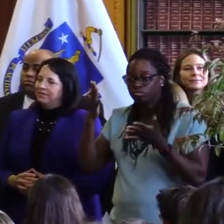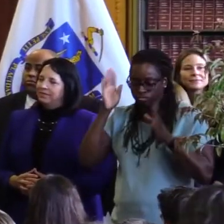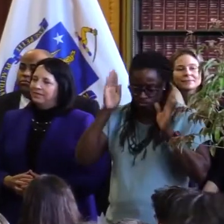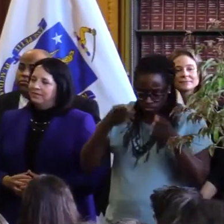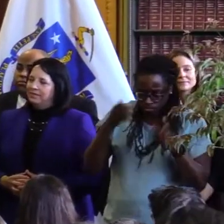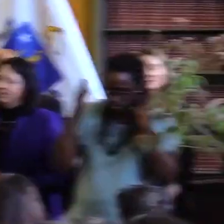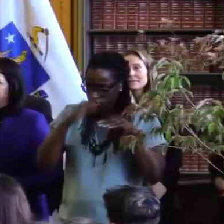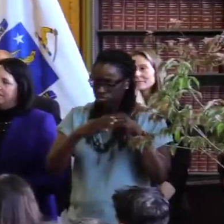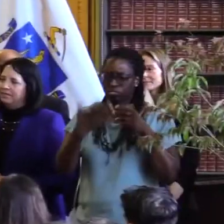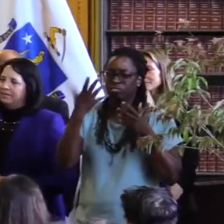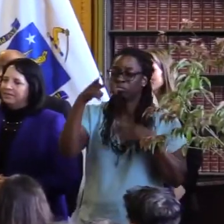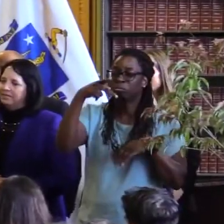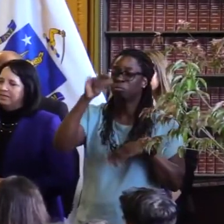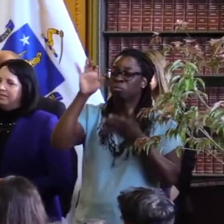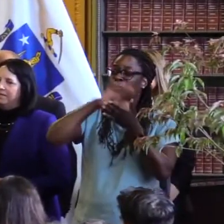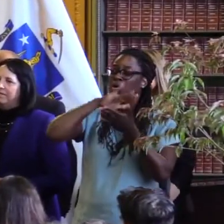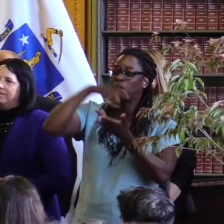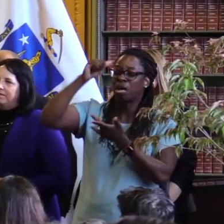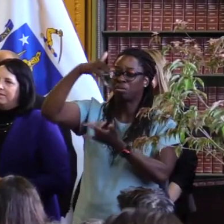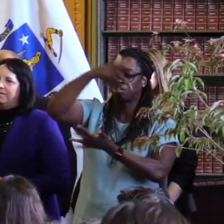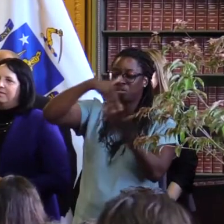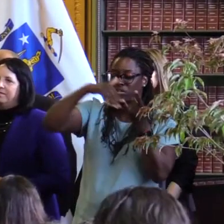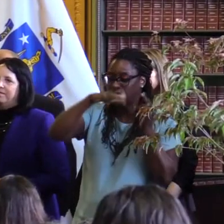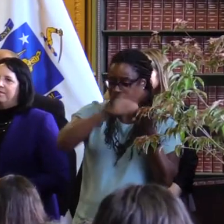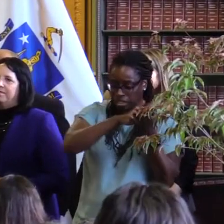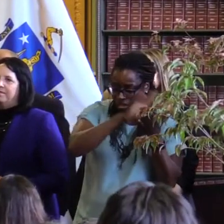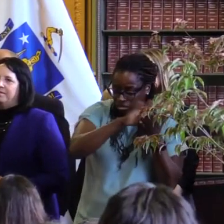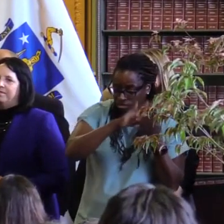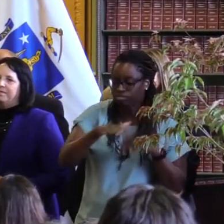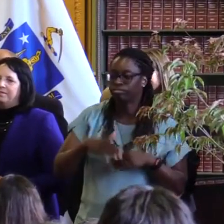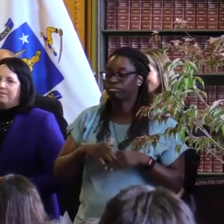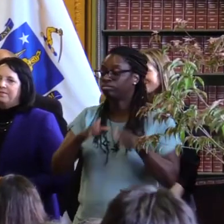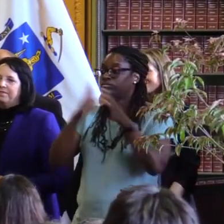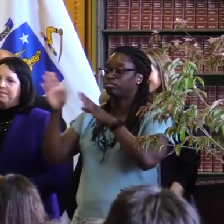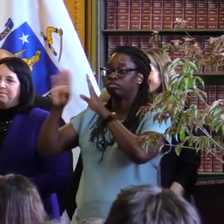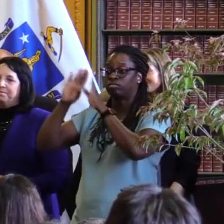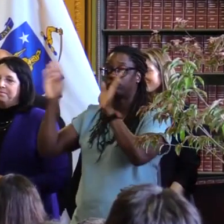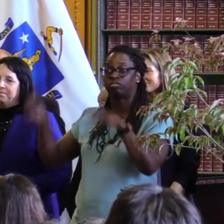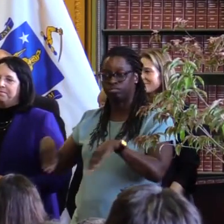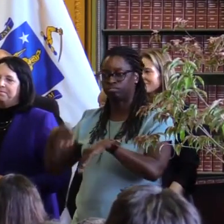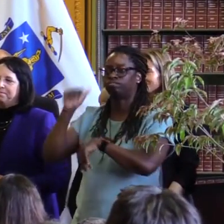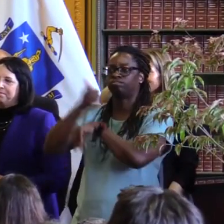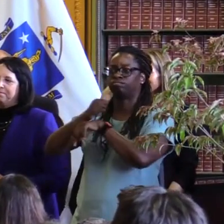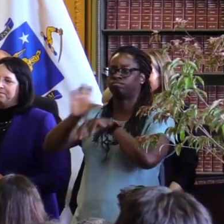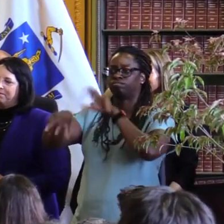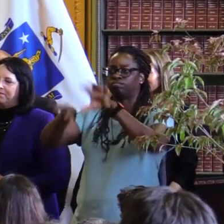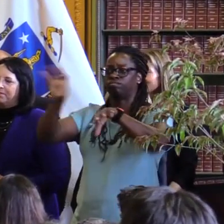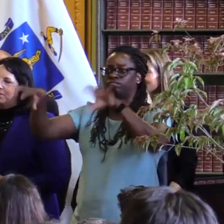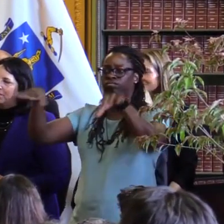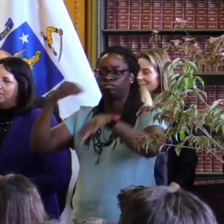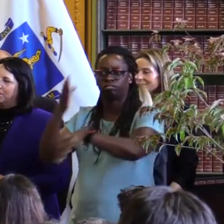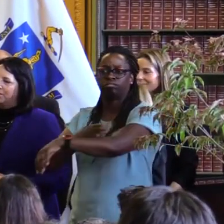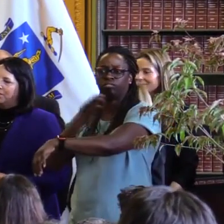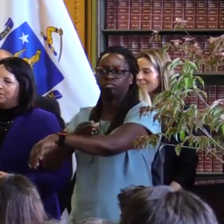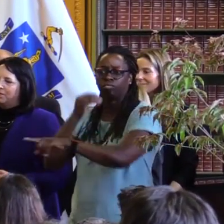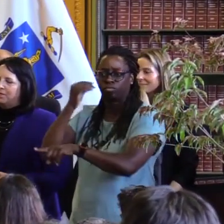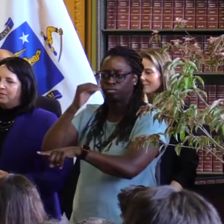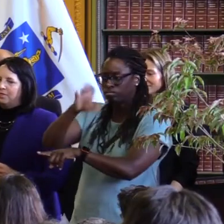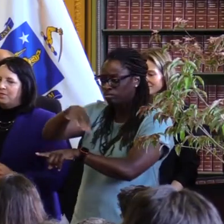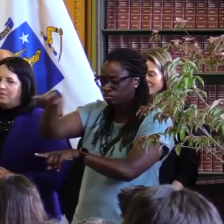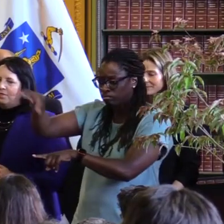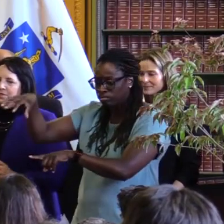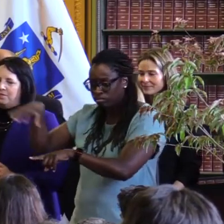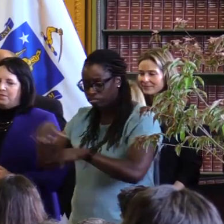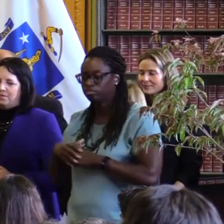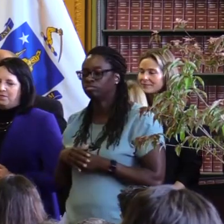It's going to unlock and advance a wide range of green building and renovation projects. And it's going to do that by investing